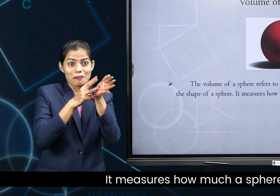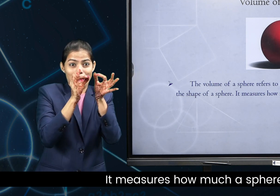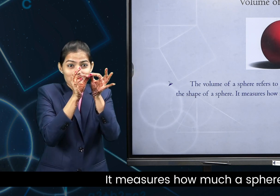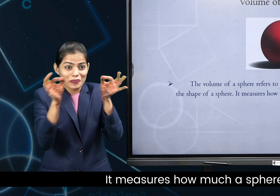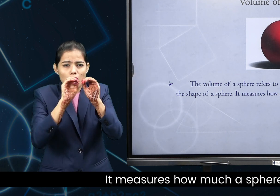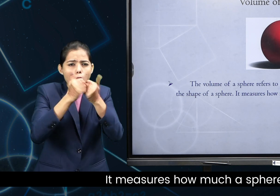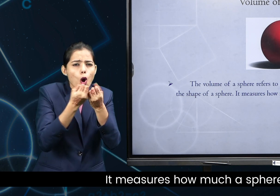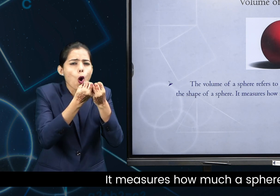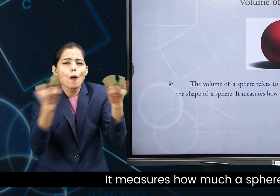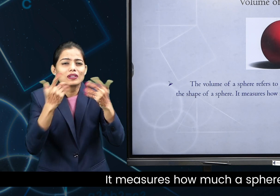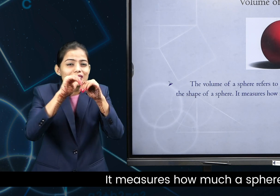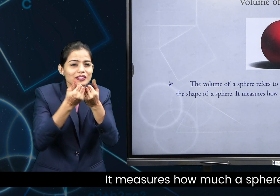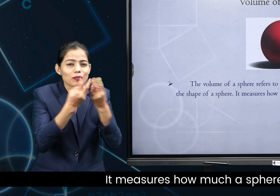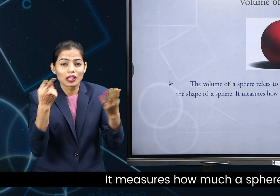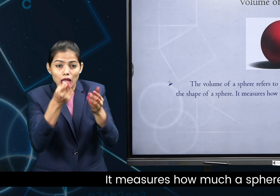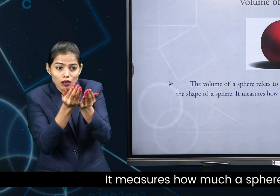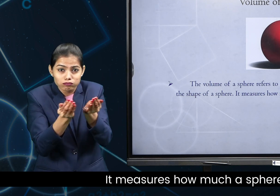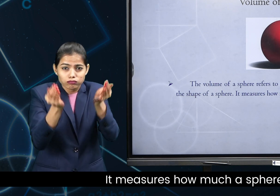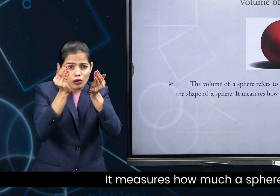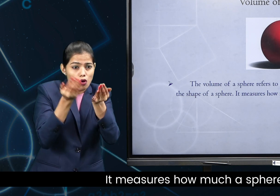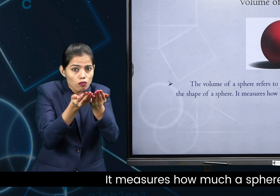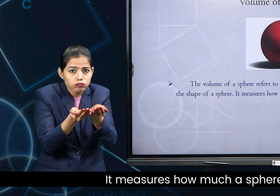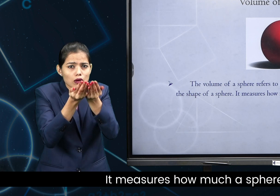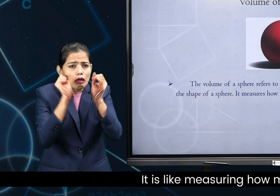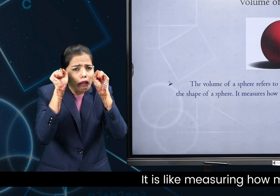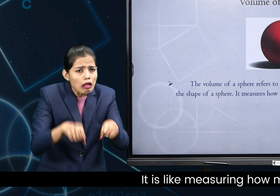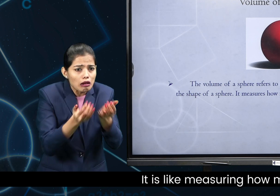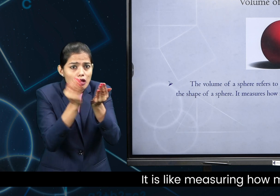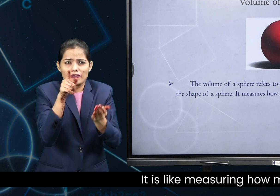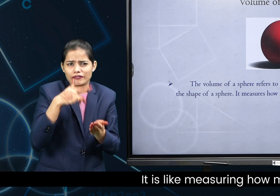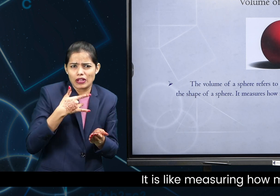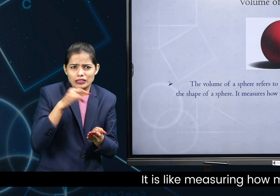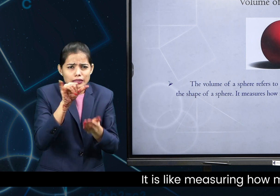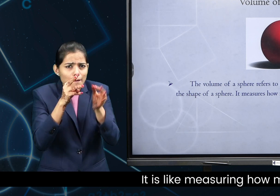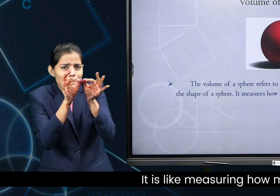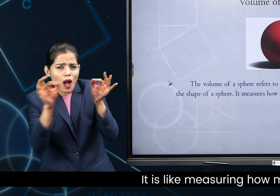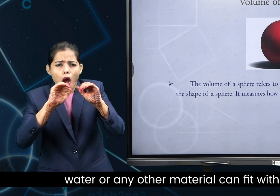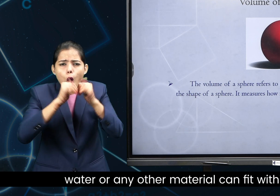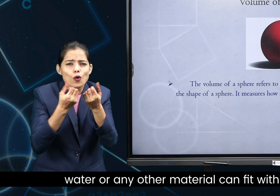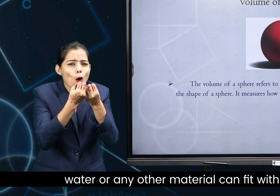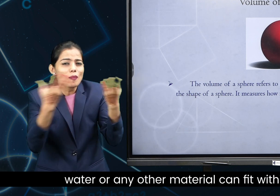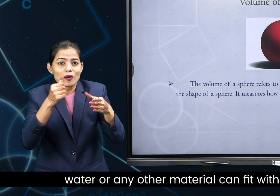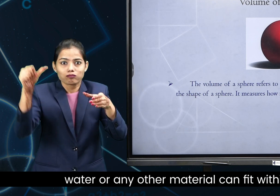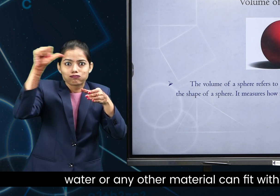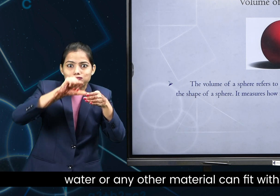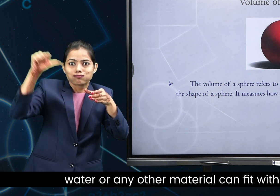It measures how much a sphere can hold. It is like measuring how much water or any other